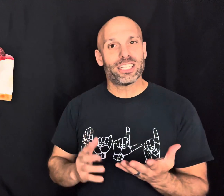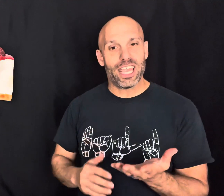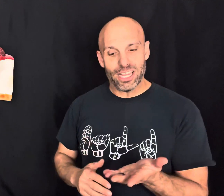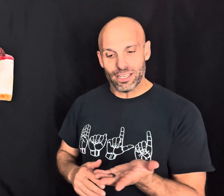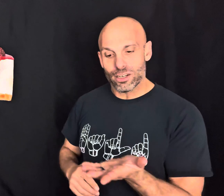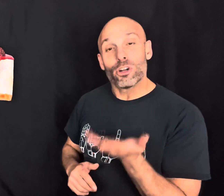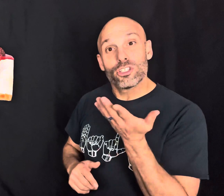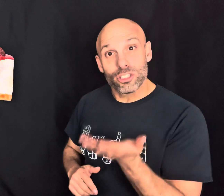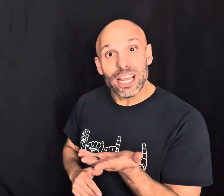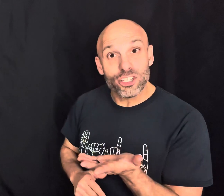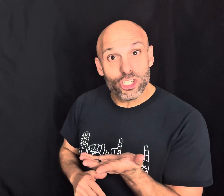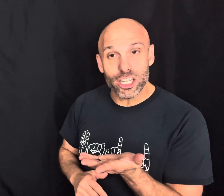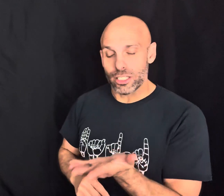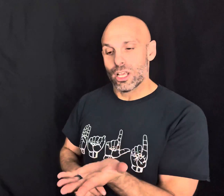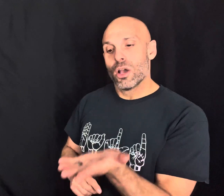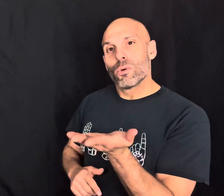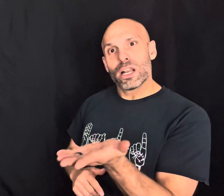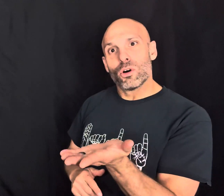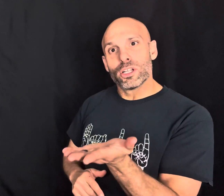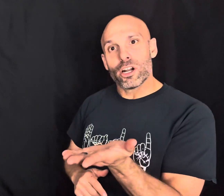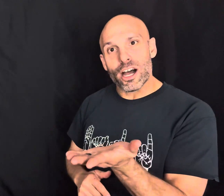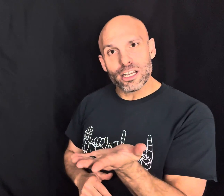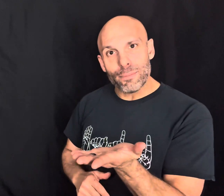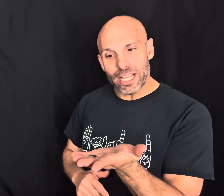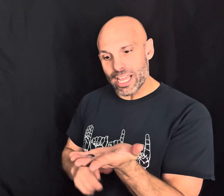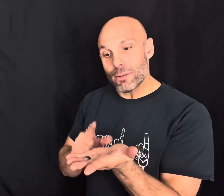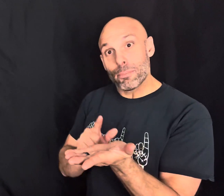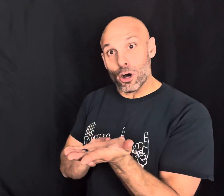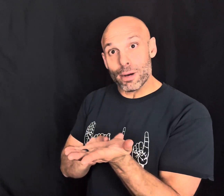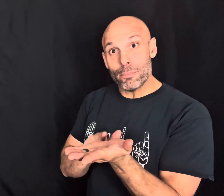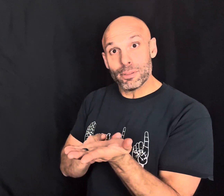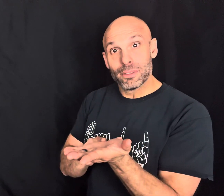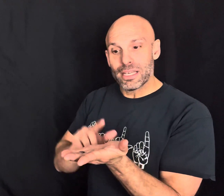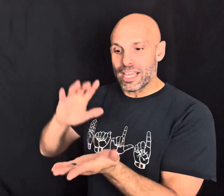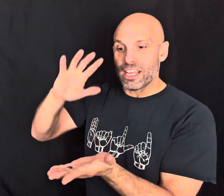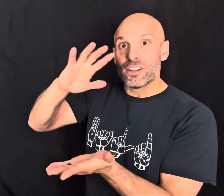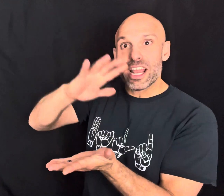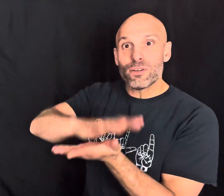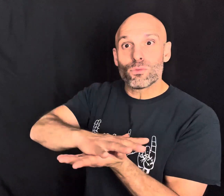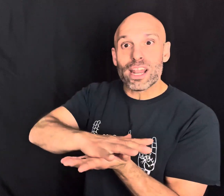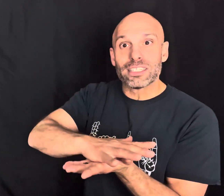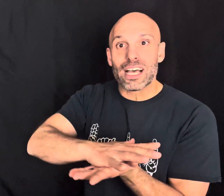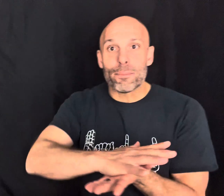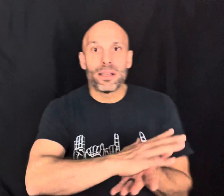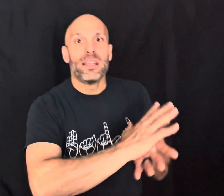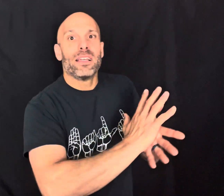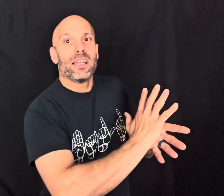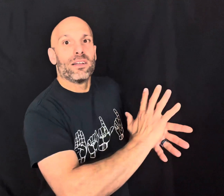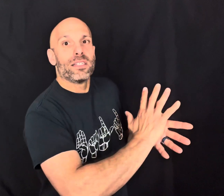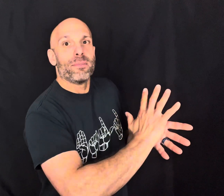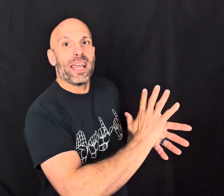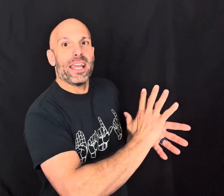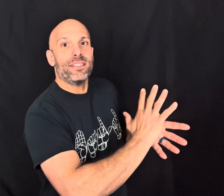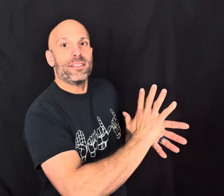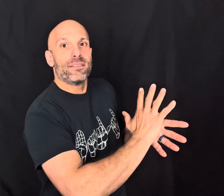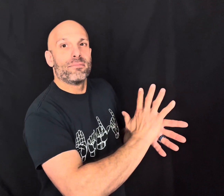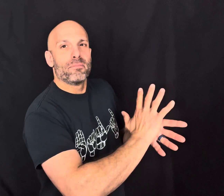Cheesecake, or to sign cheese, we're gonna hold our non-dominant hand, palm up, and the other hand right on top. See my hands? Kind